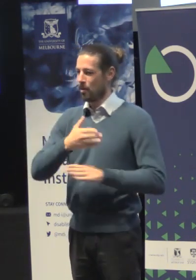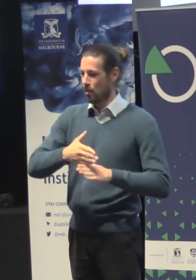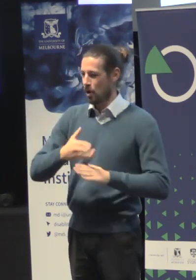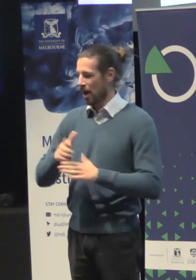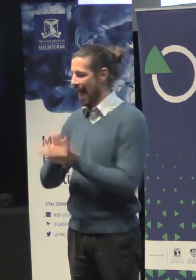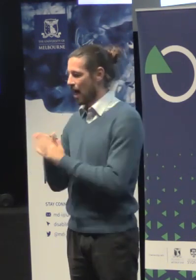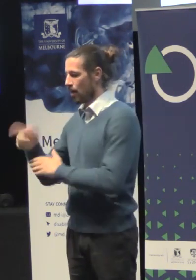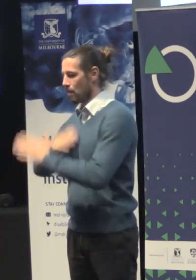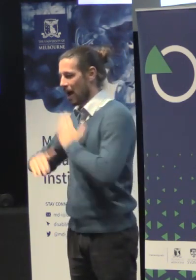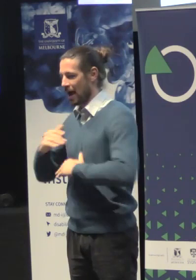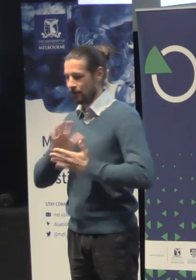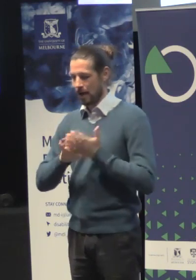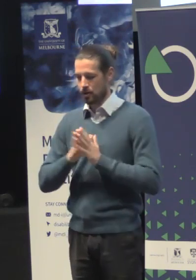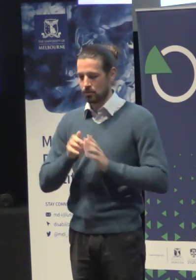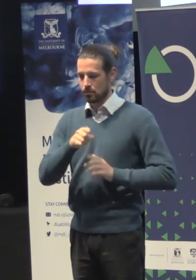you'd be in somebody else's home.